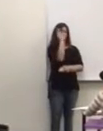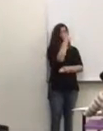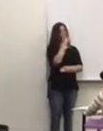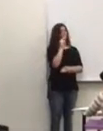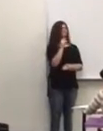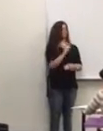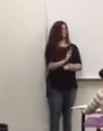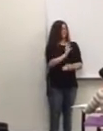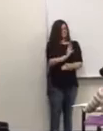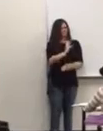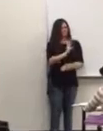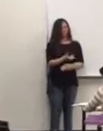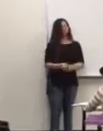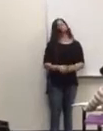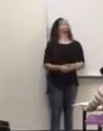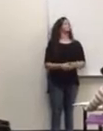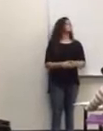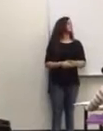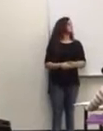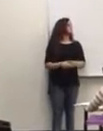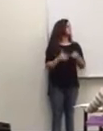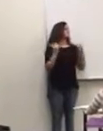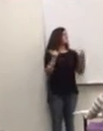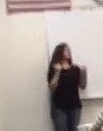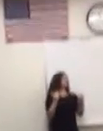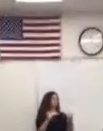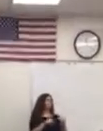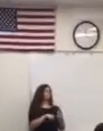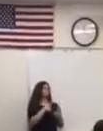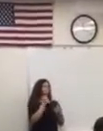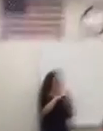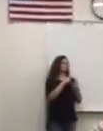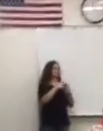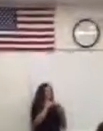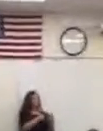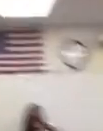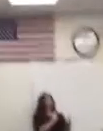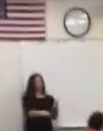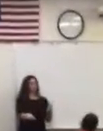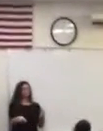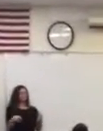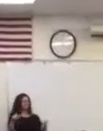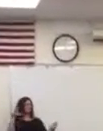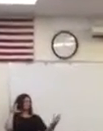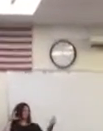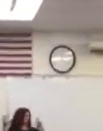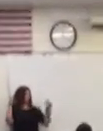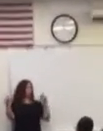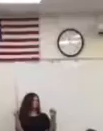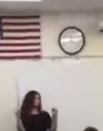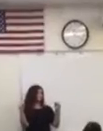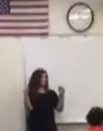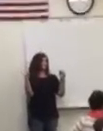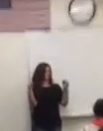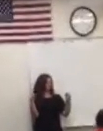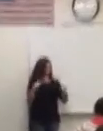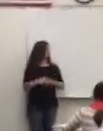So, other things that I'm going to take off the table are sound effects. No sound effects,